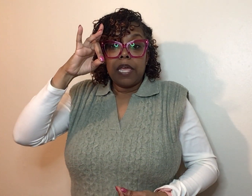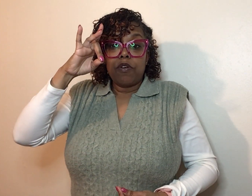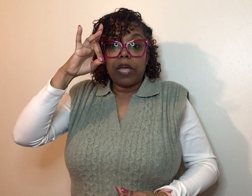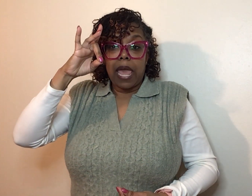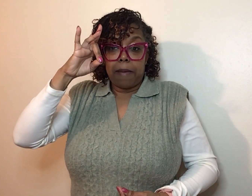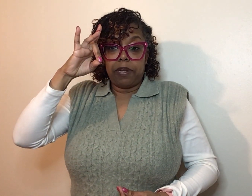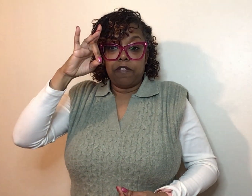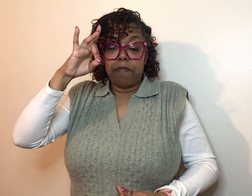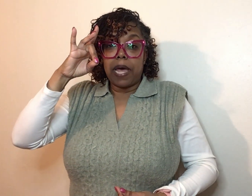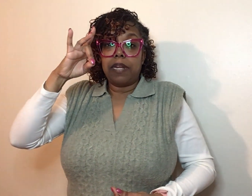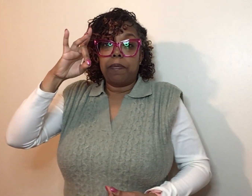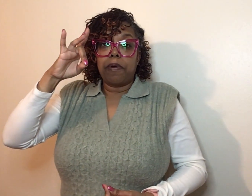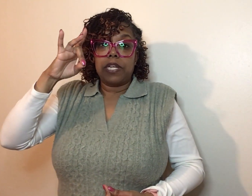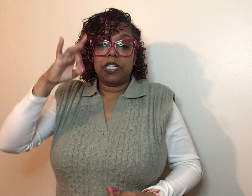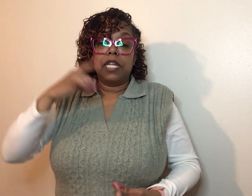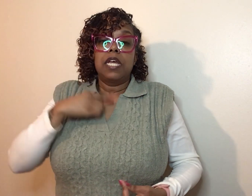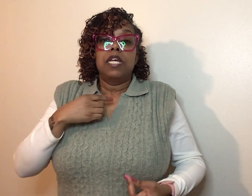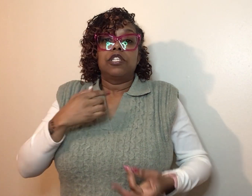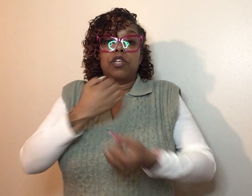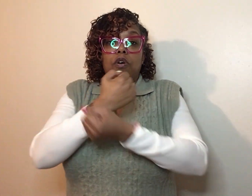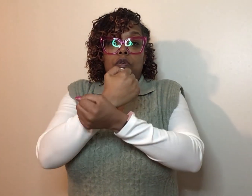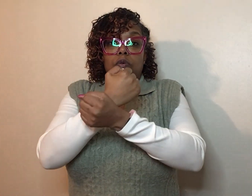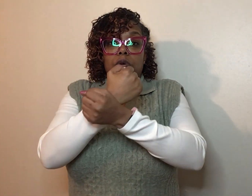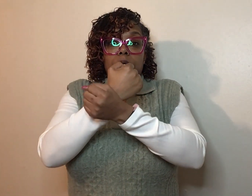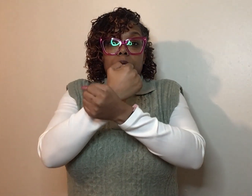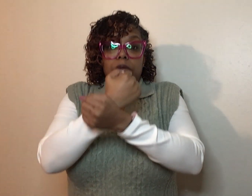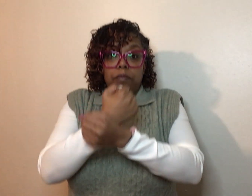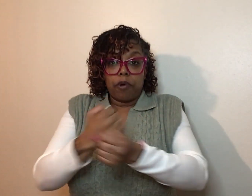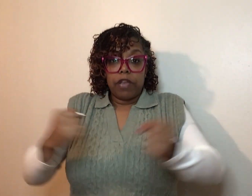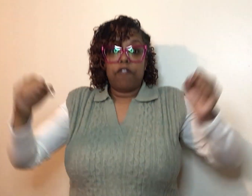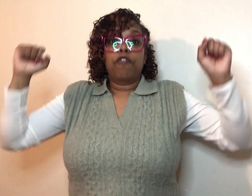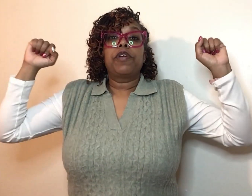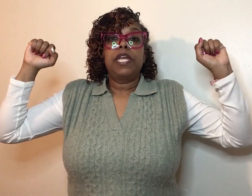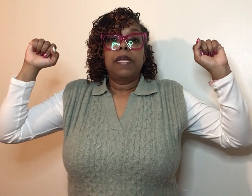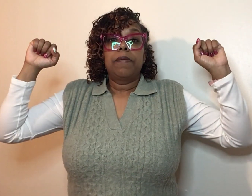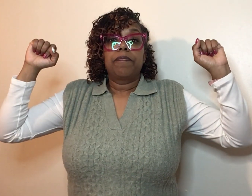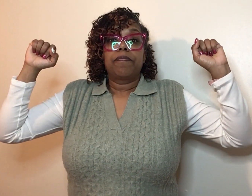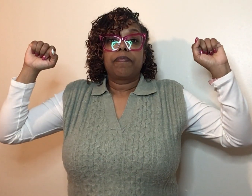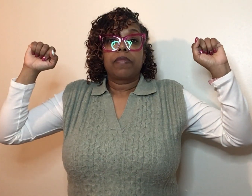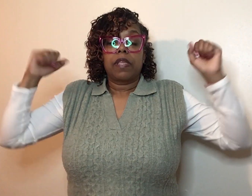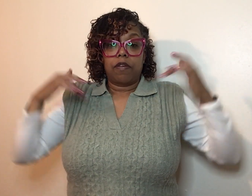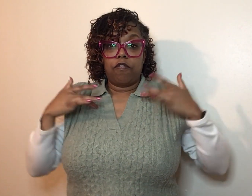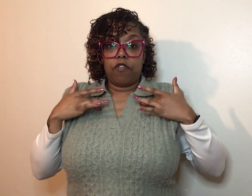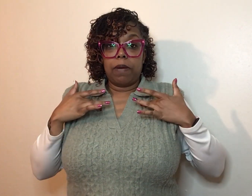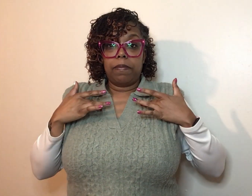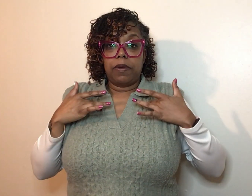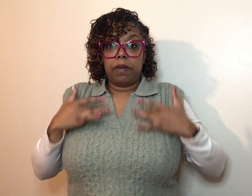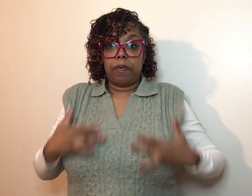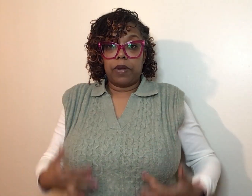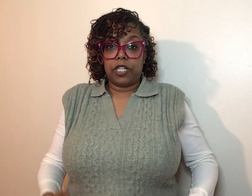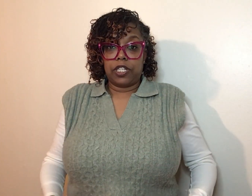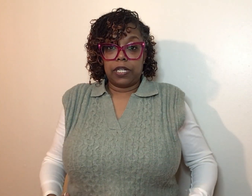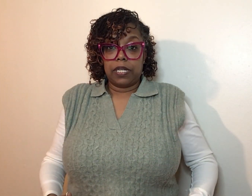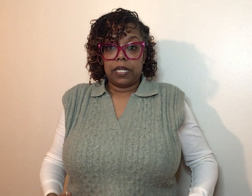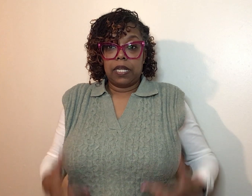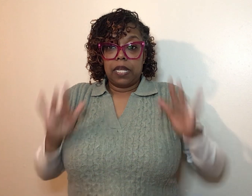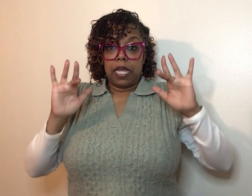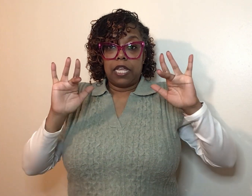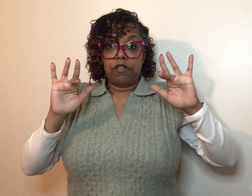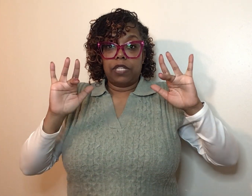held captive by depression. So break free from depression. And you take